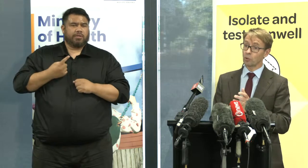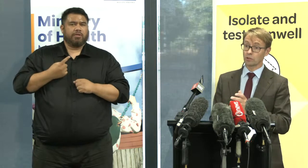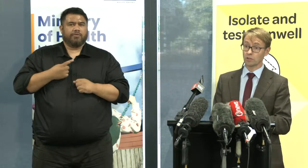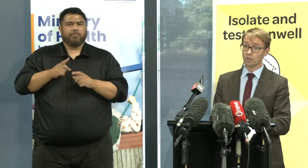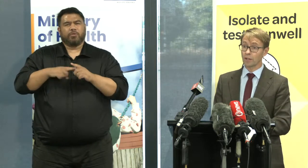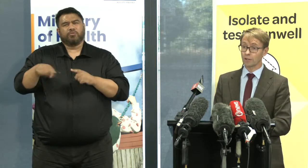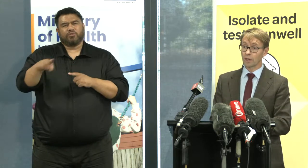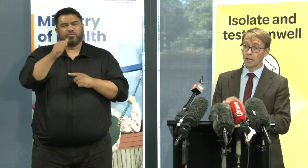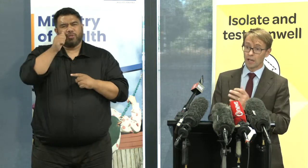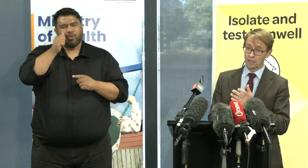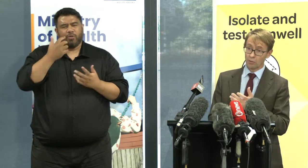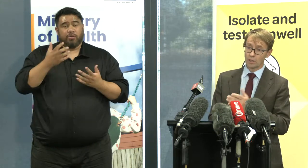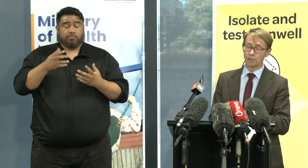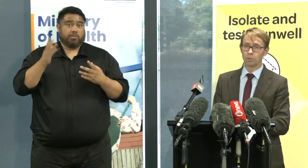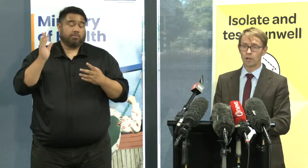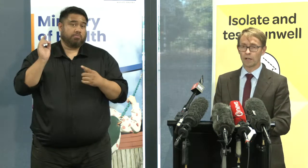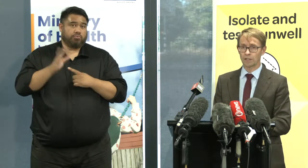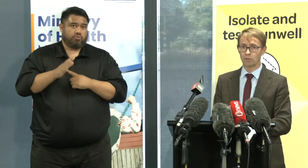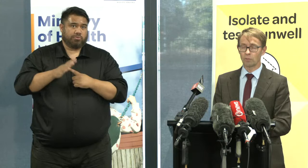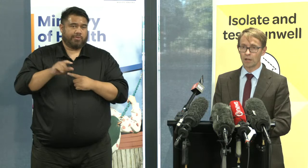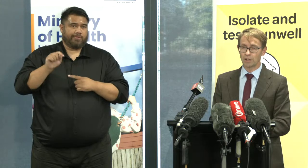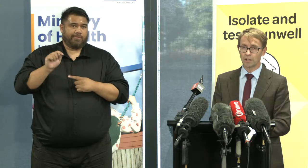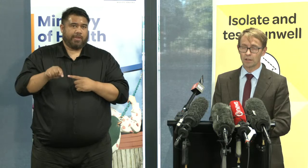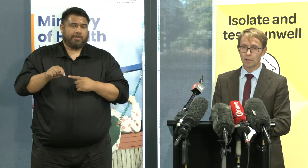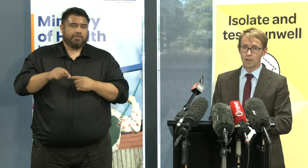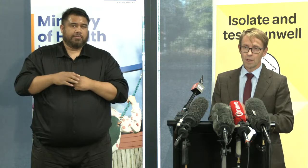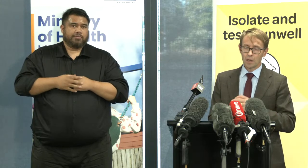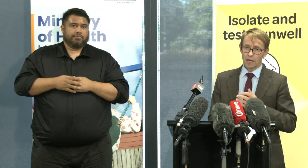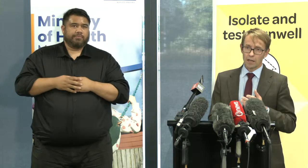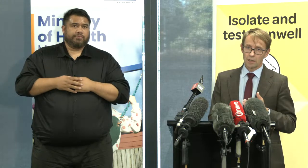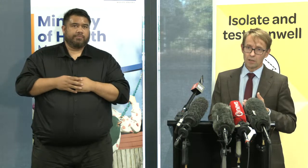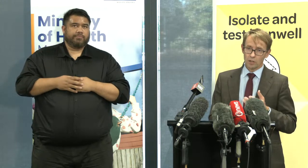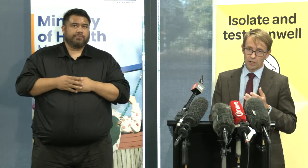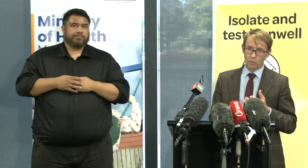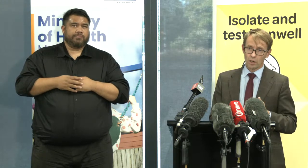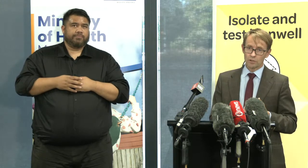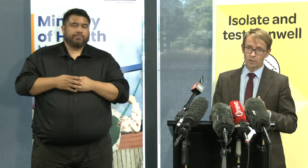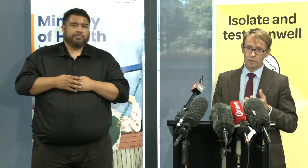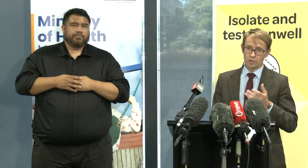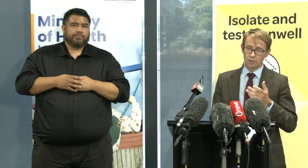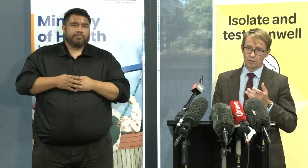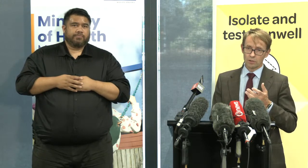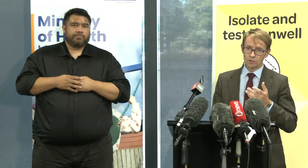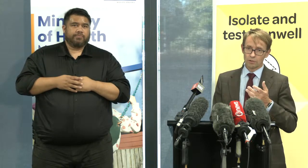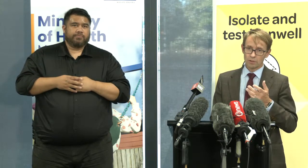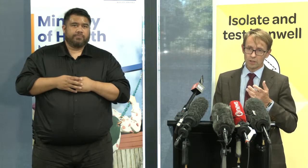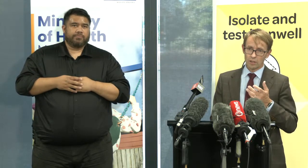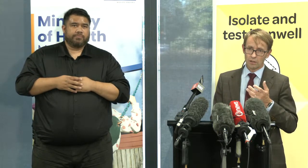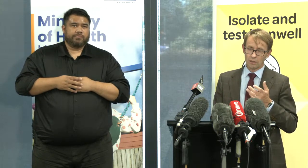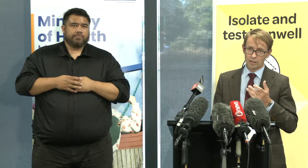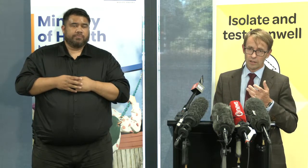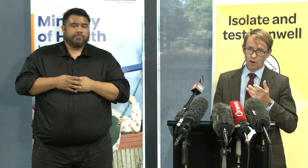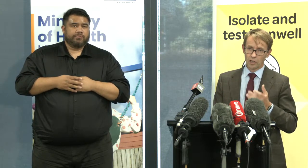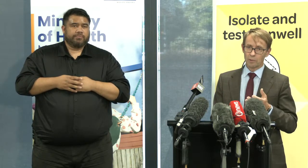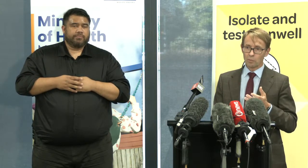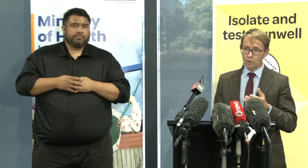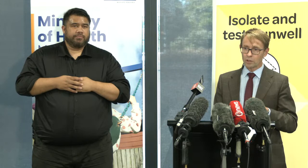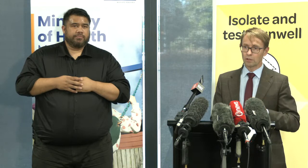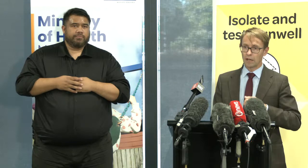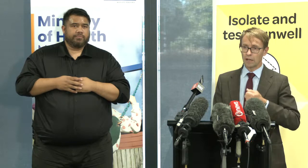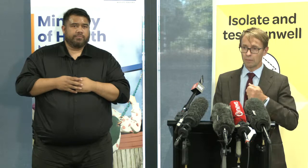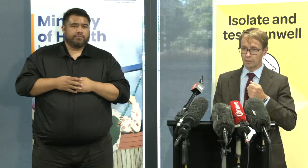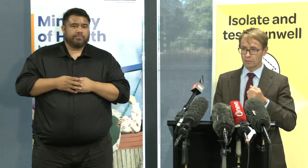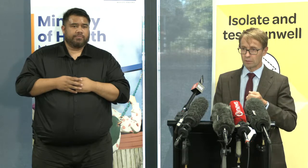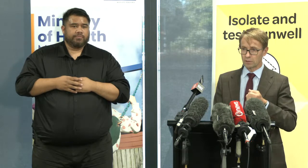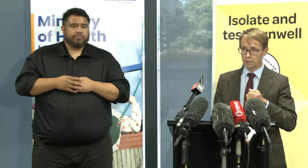of the importance of that. A really key reminder here. Likewise, there is ongoing